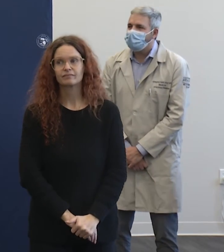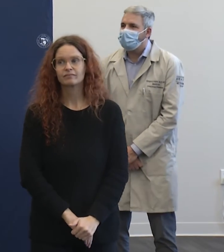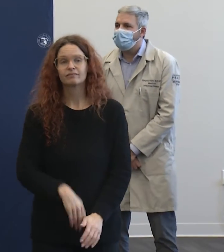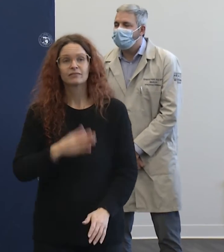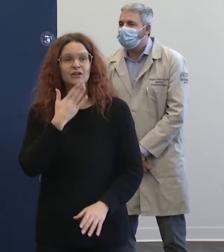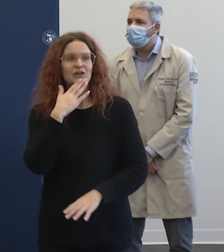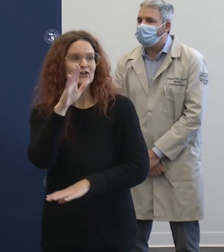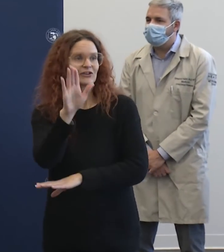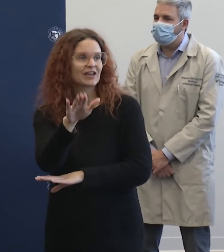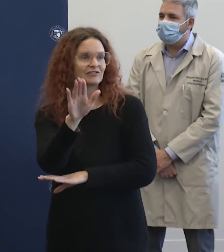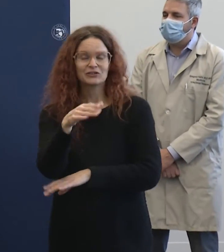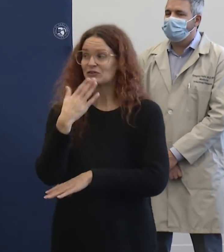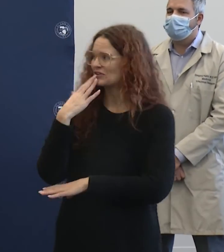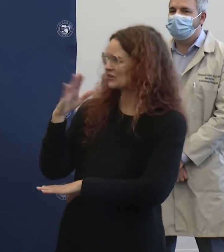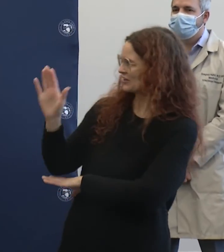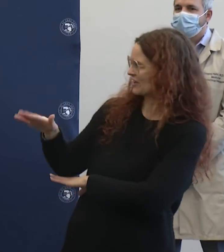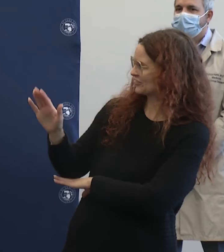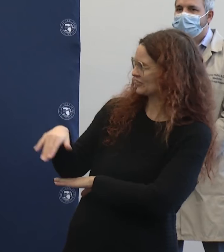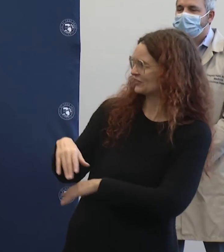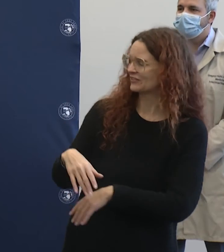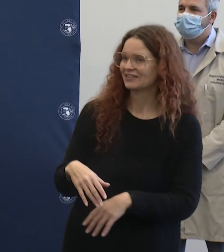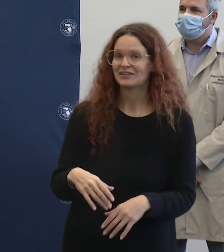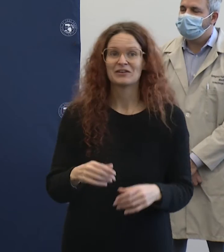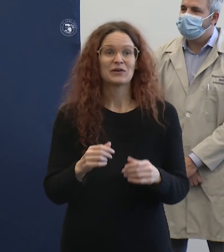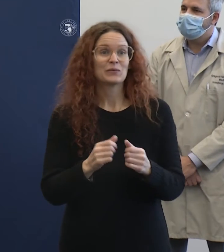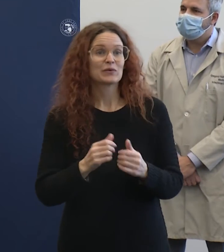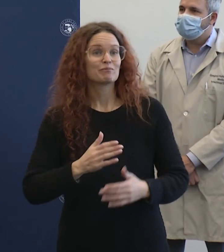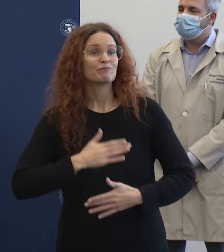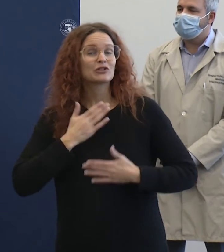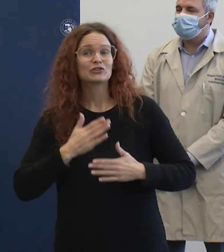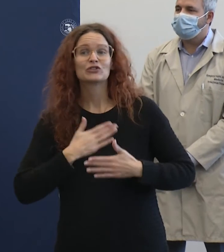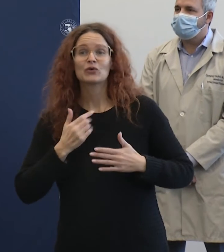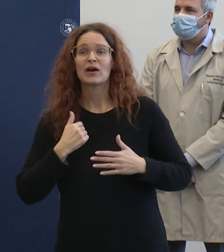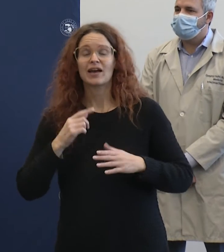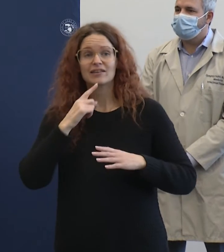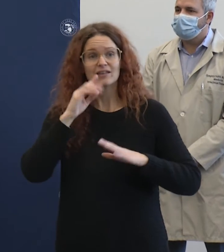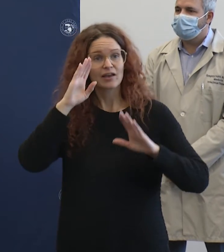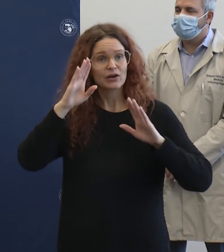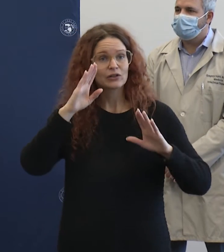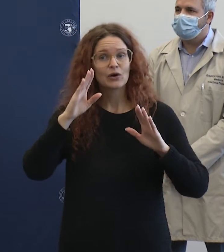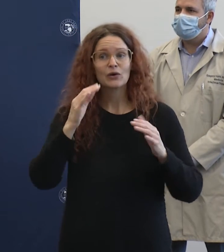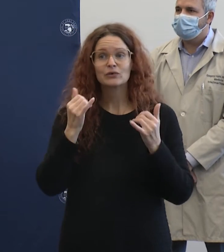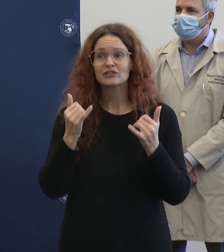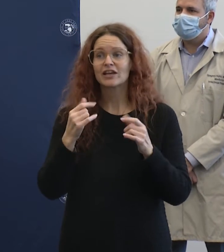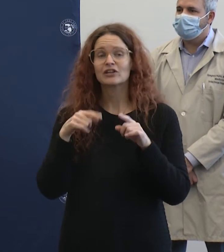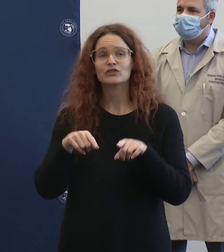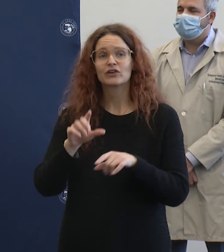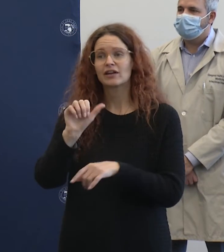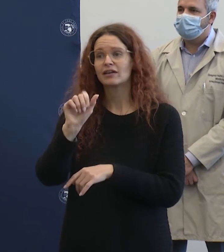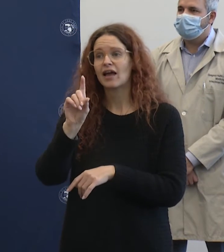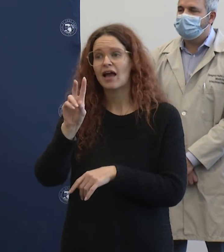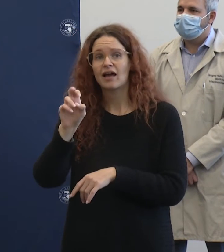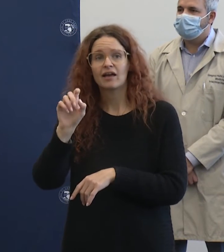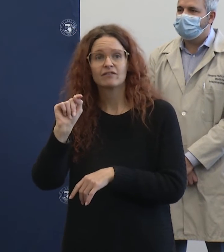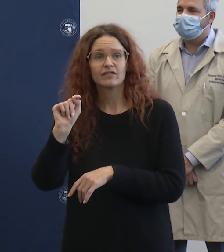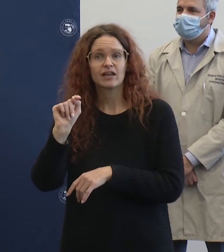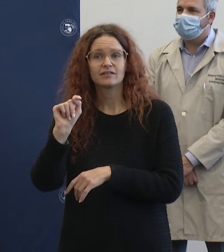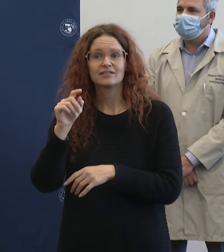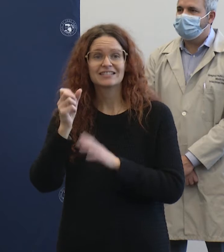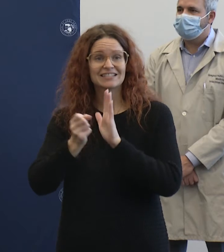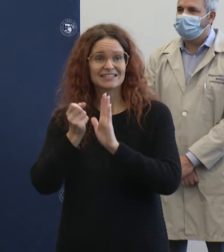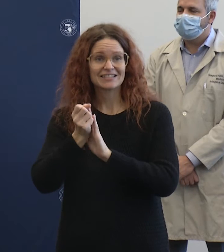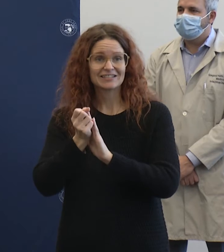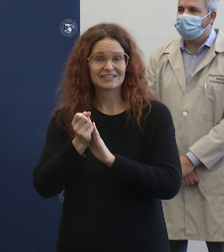Good afternoon. It's with much joy that I greet you today during this Advent season. My name, of course, is Father